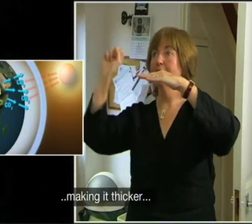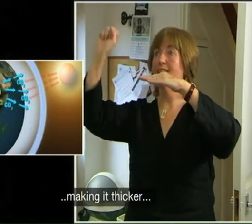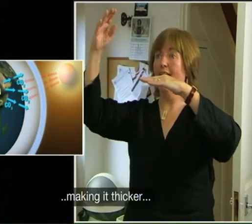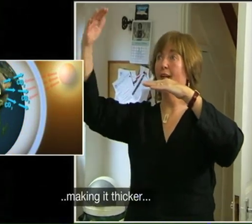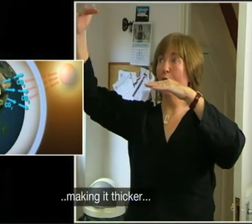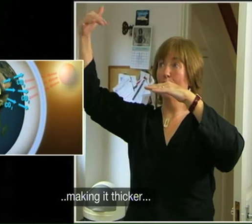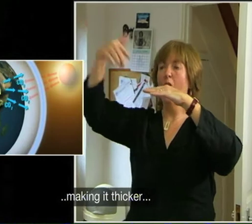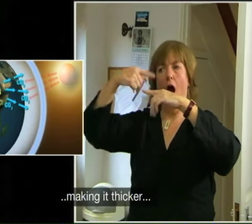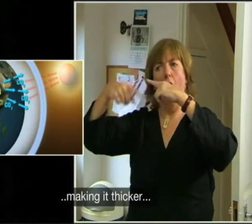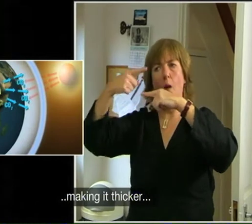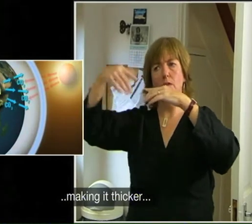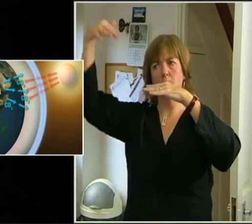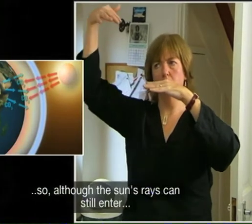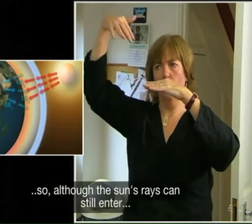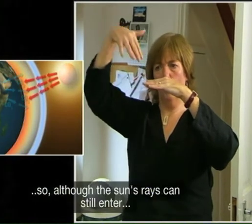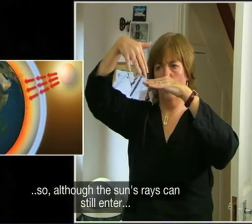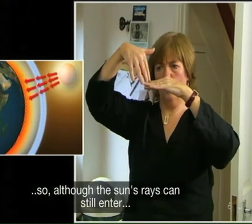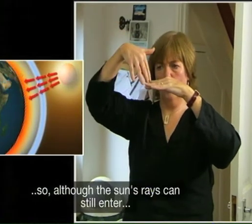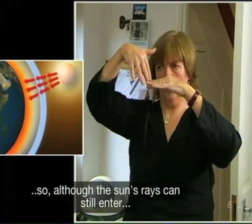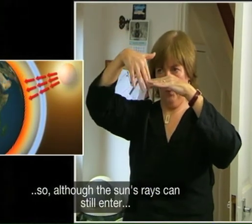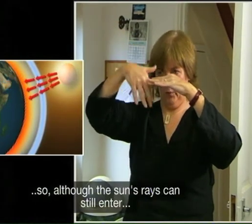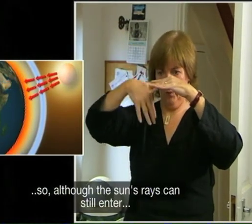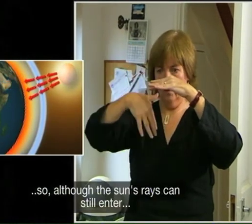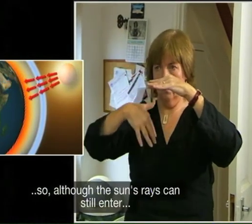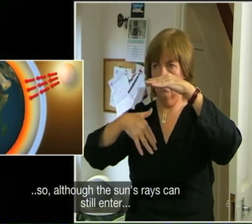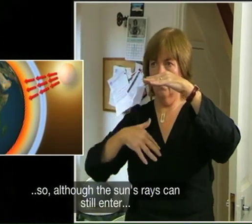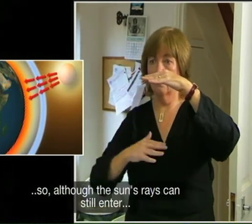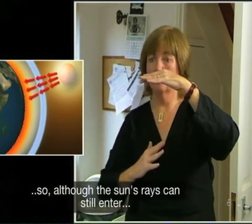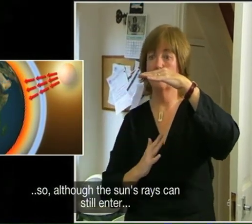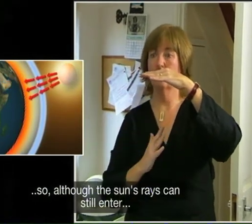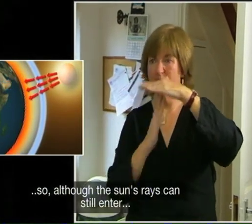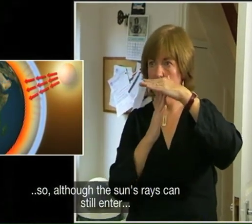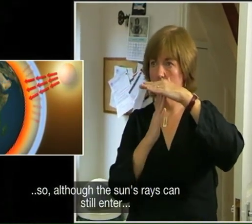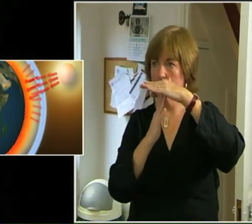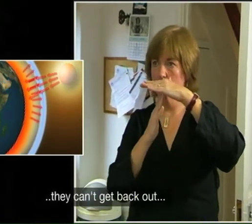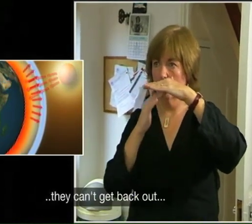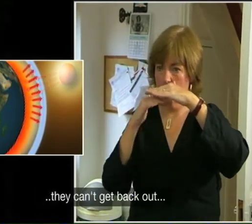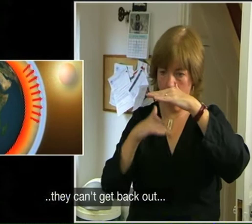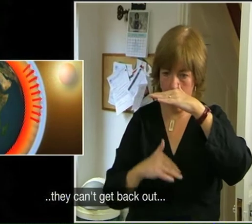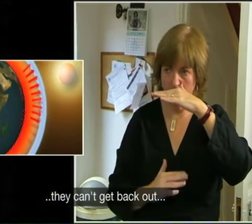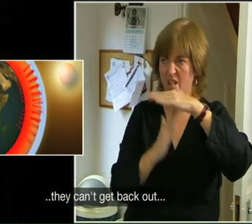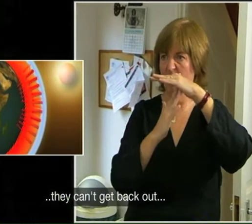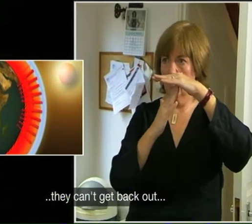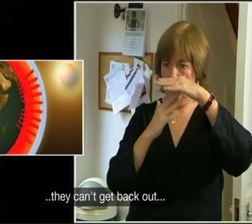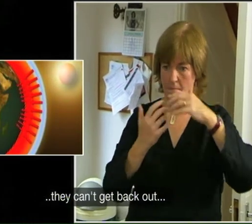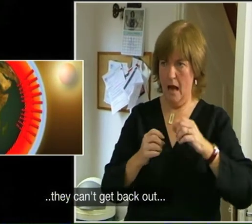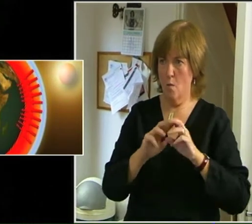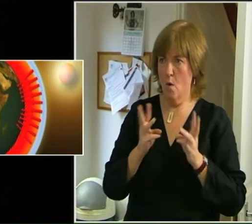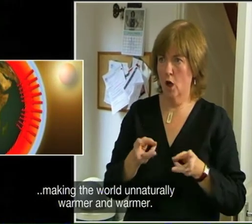making it thicker. So, although the sun's rays can still enter, they can't get back out, making